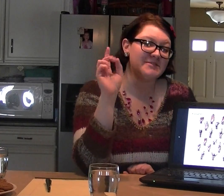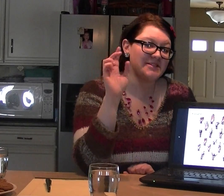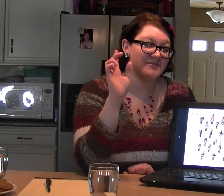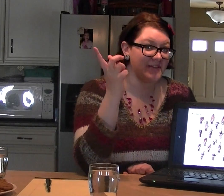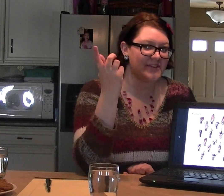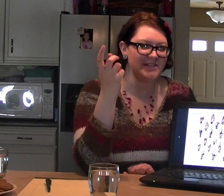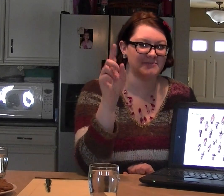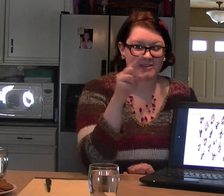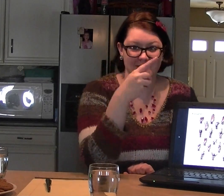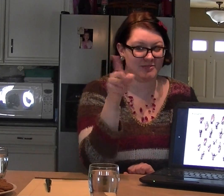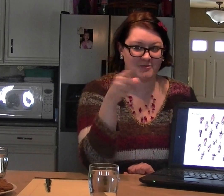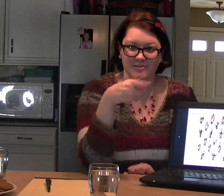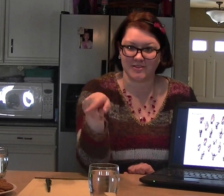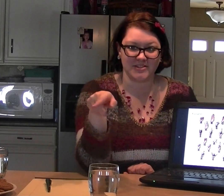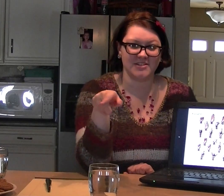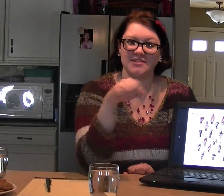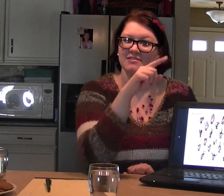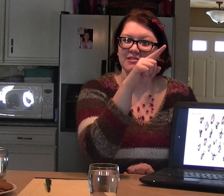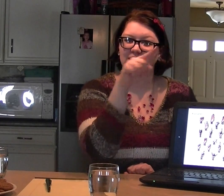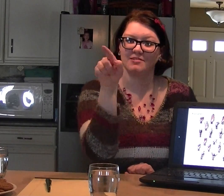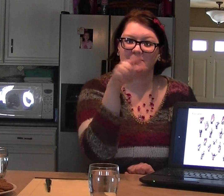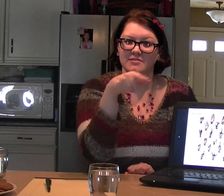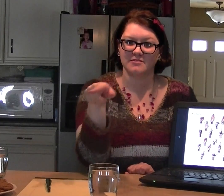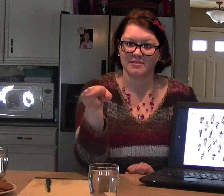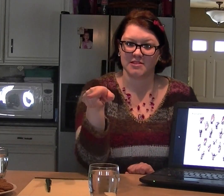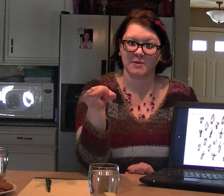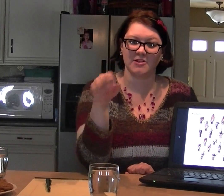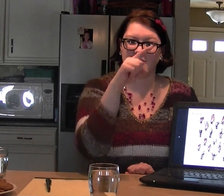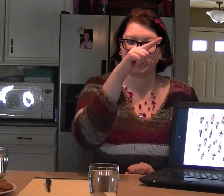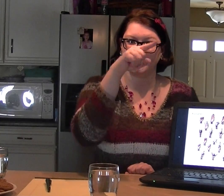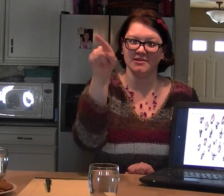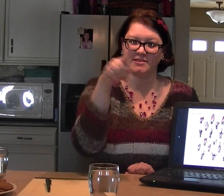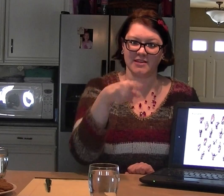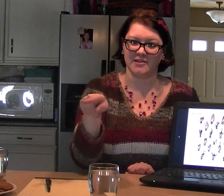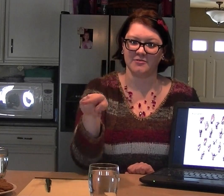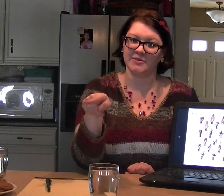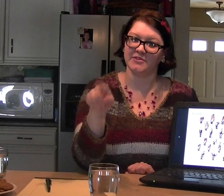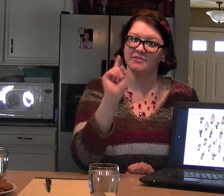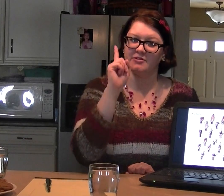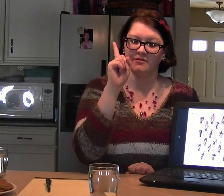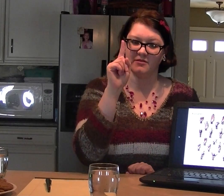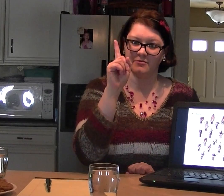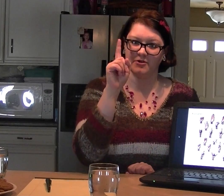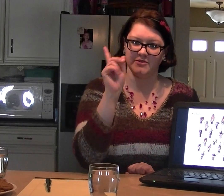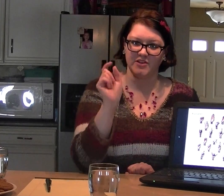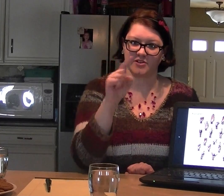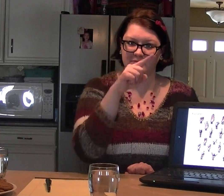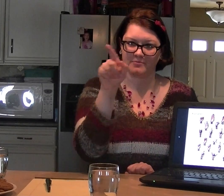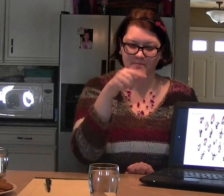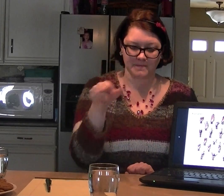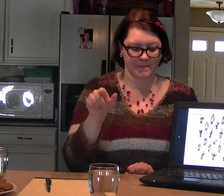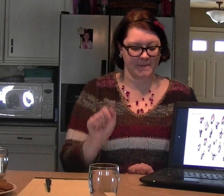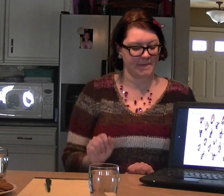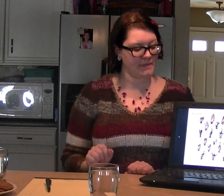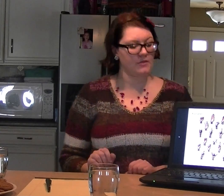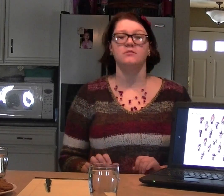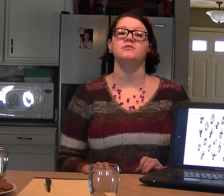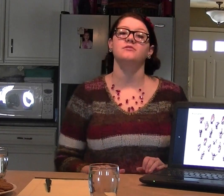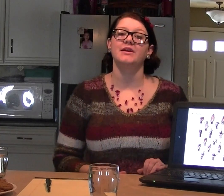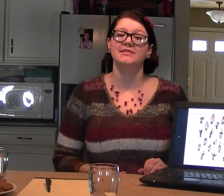is a very easy one, and you literally just spell a Z in the air with your pointer finger. So that's it for